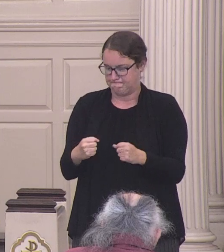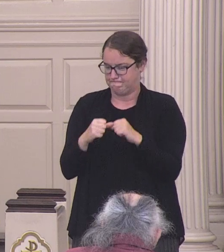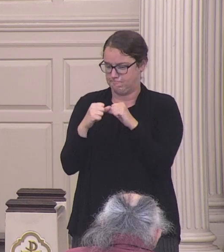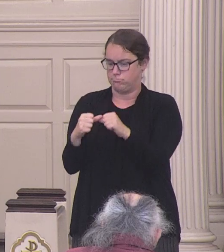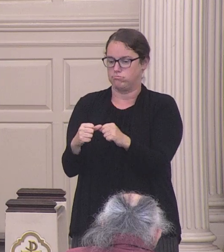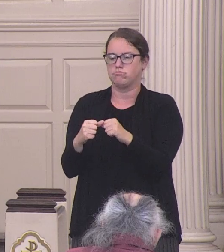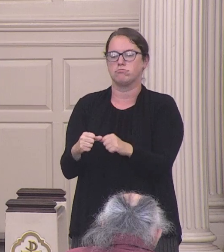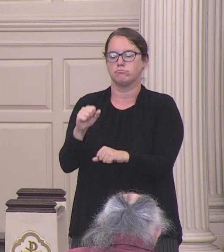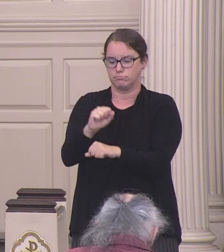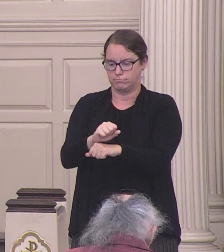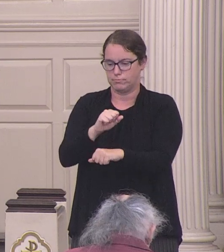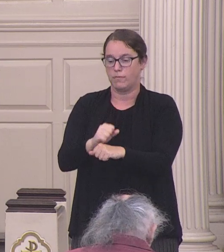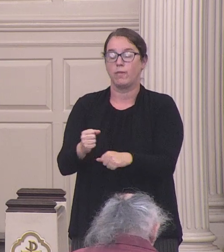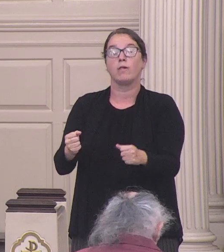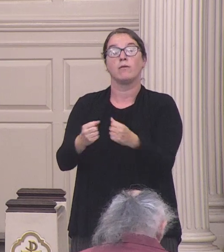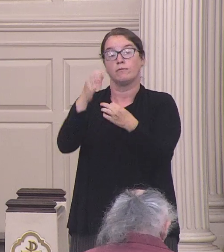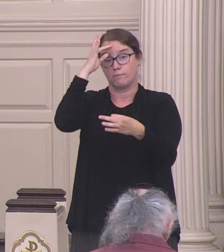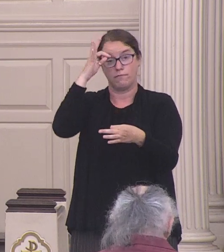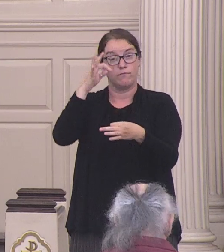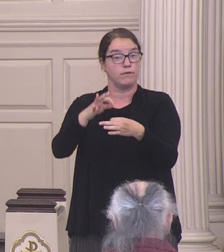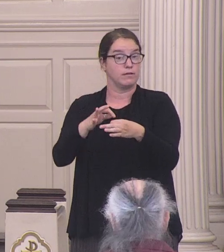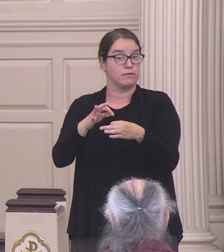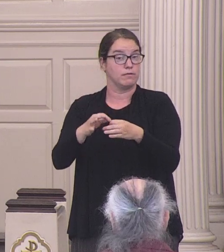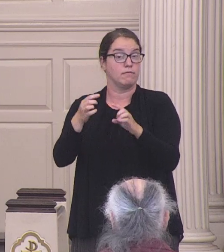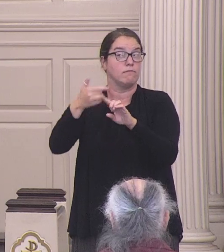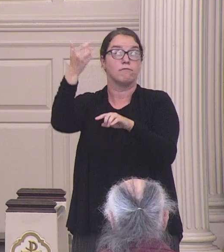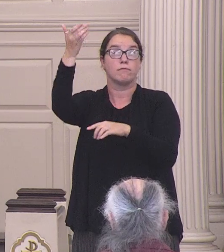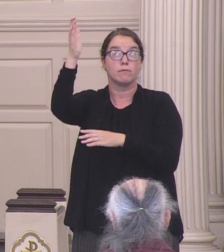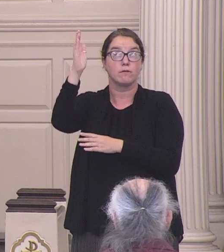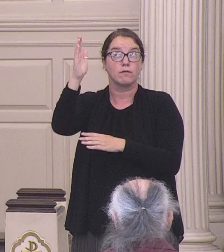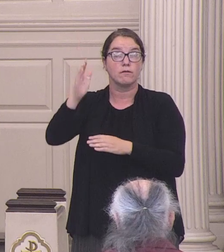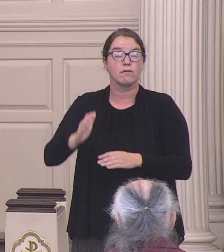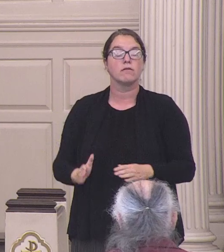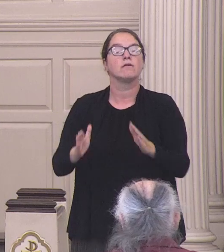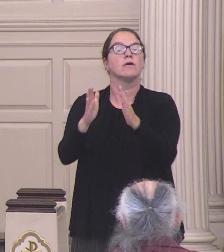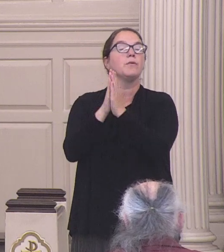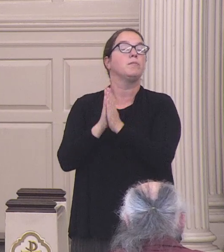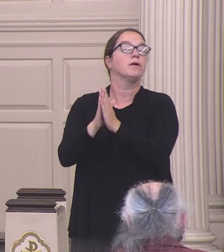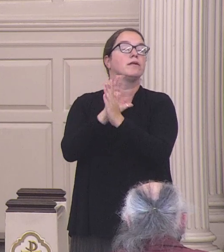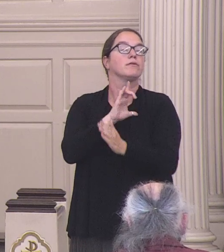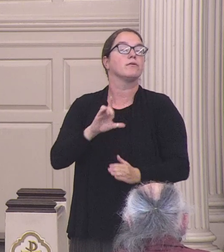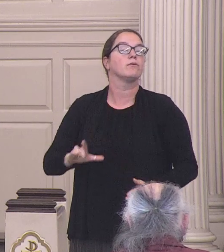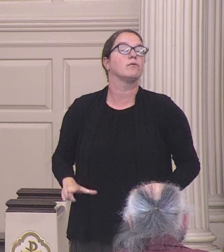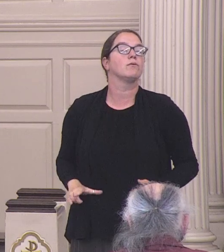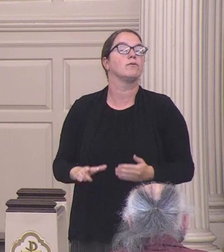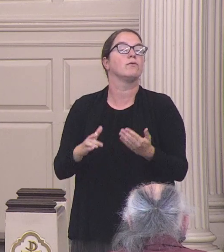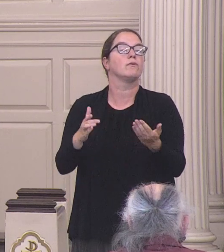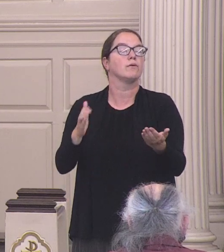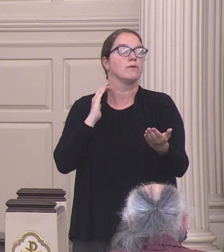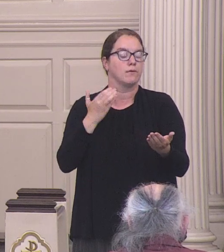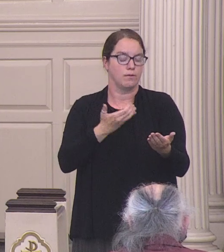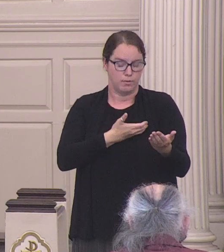supernatural courage and fidelity. We pray to the Lord. Lord, hear our prayer.